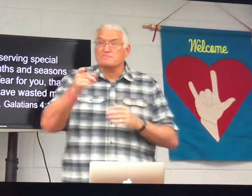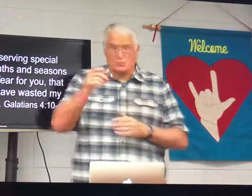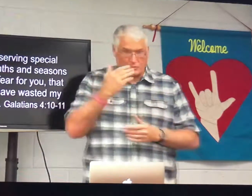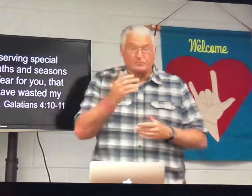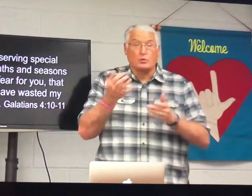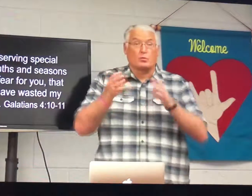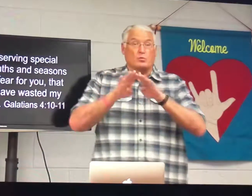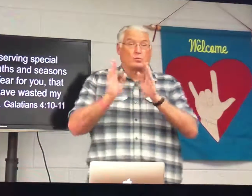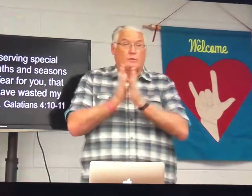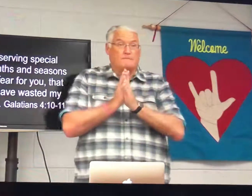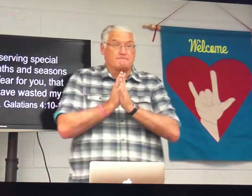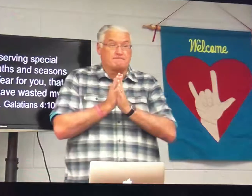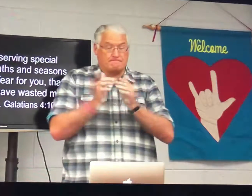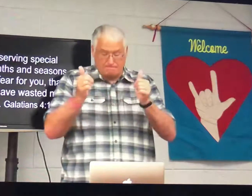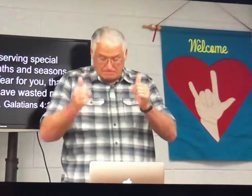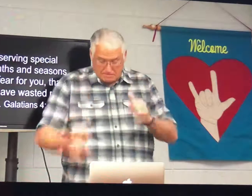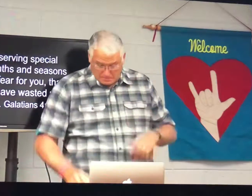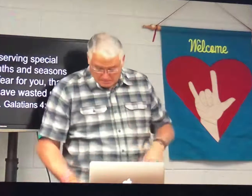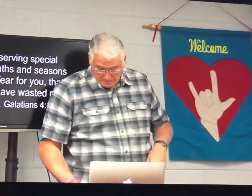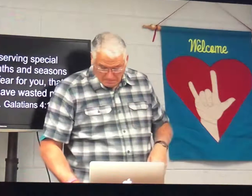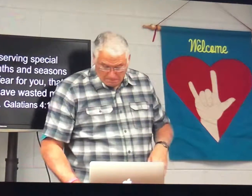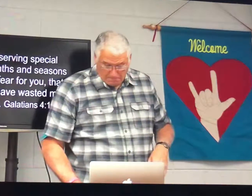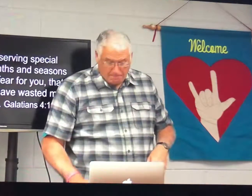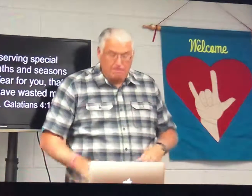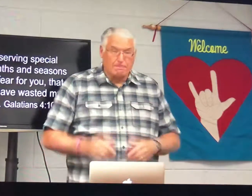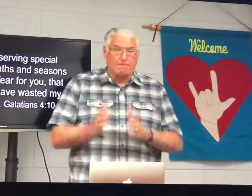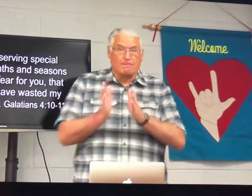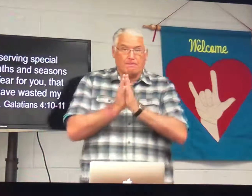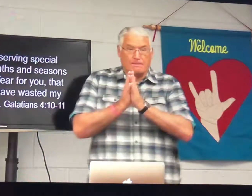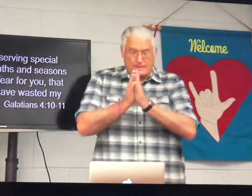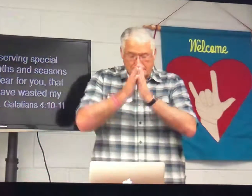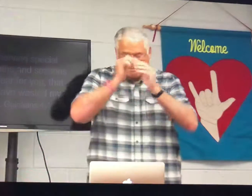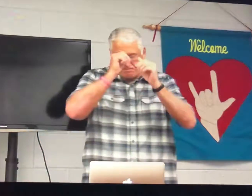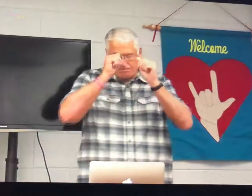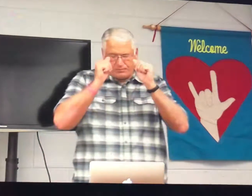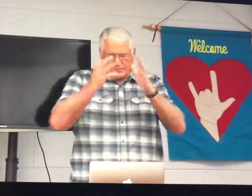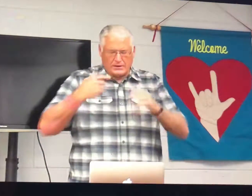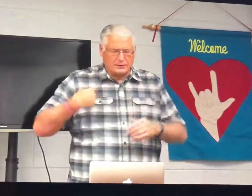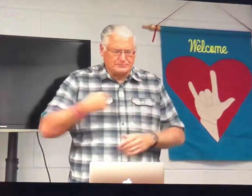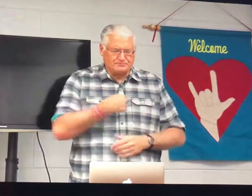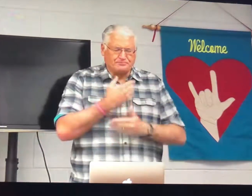July. In his last 13 games, he's hitting .366.